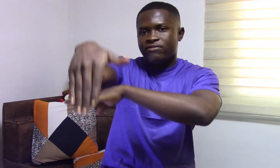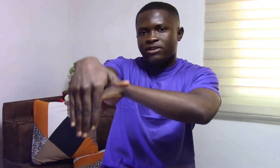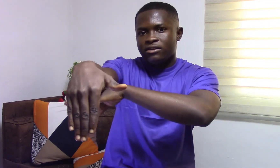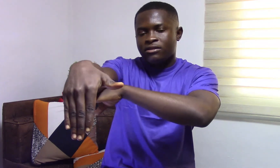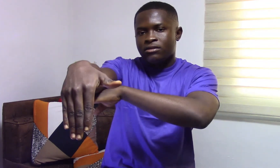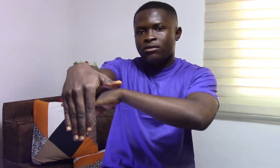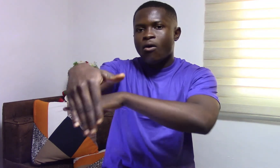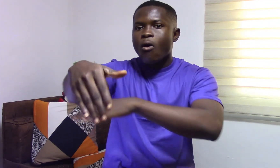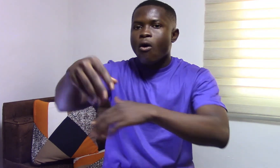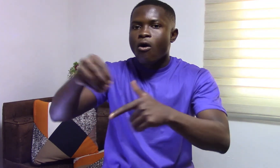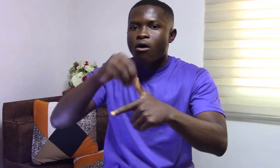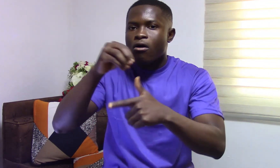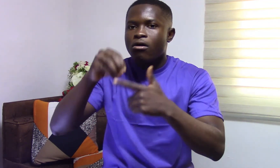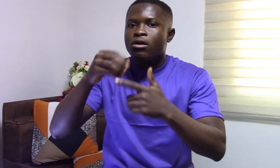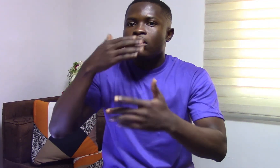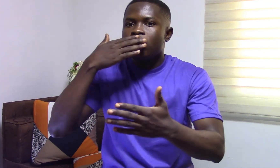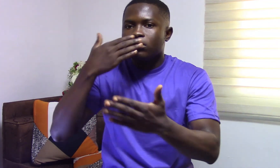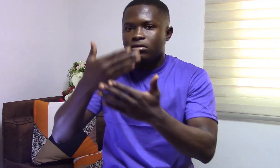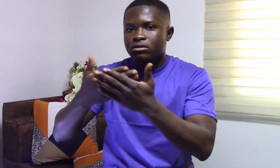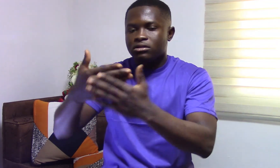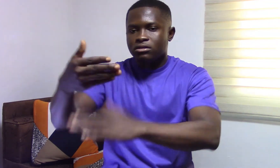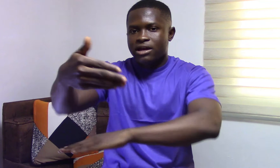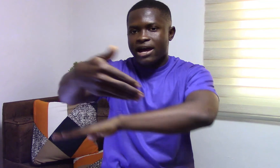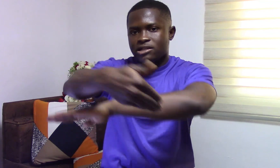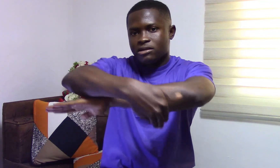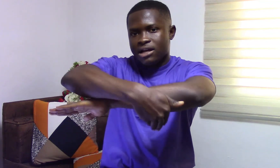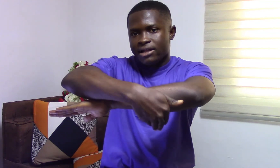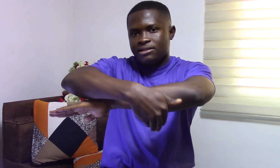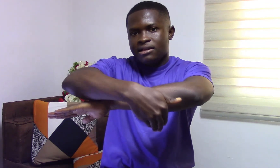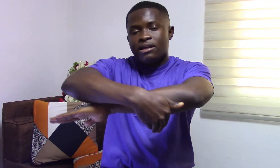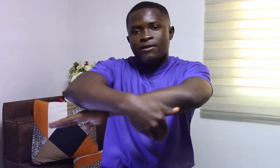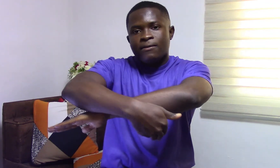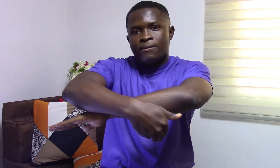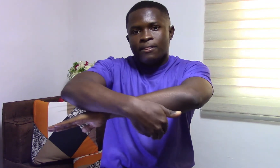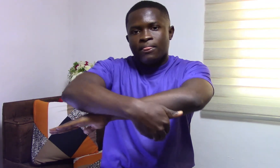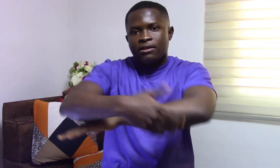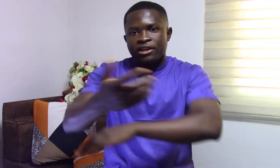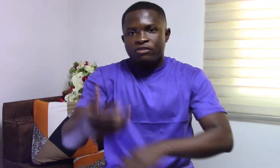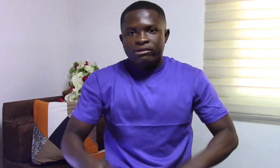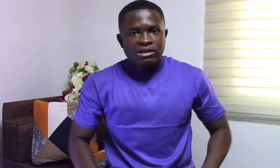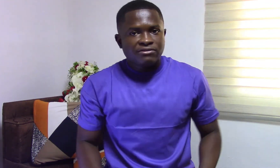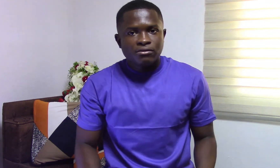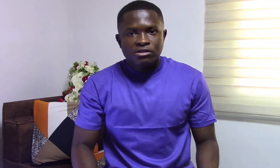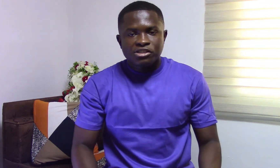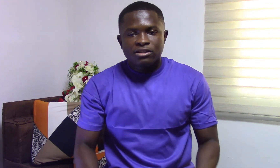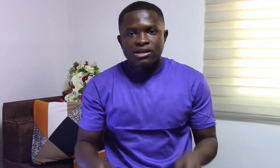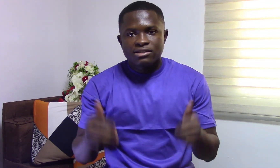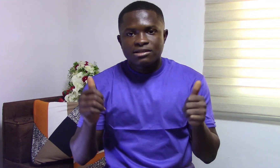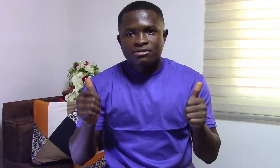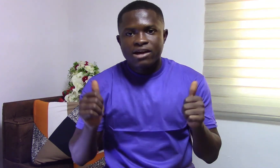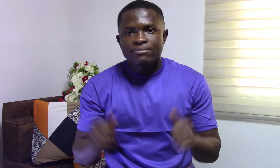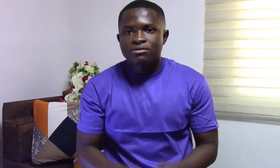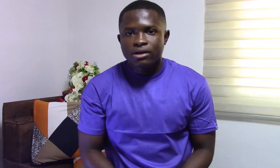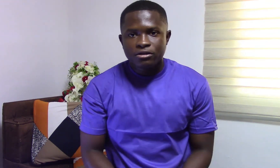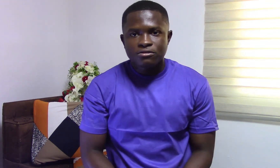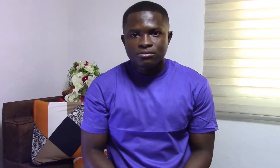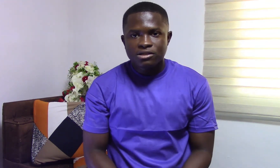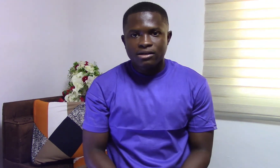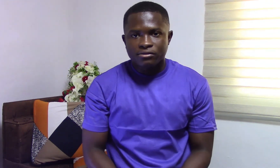evening. Or good, you add your night. Thank you very much for watching and subscribe to my YouTube channel.